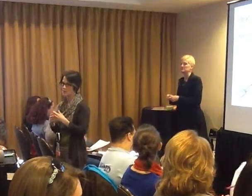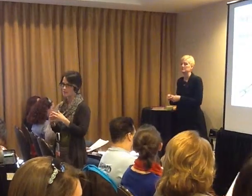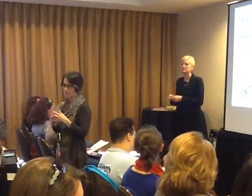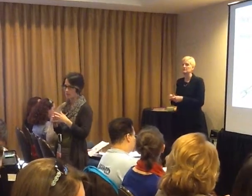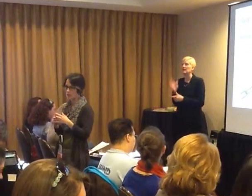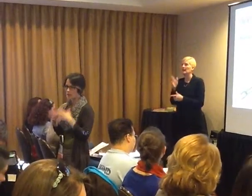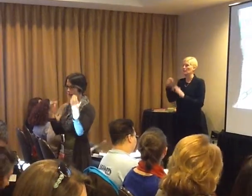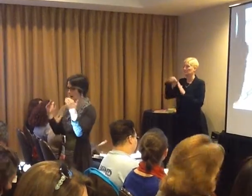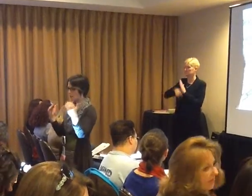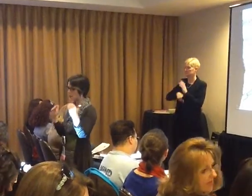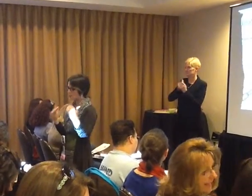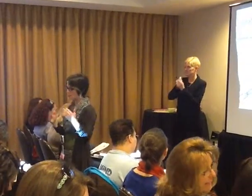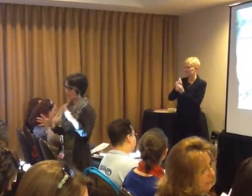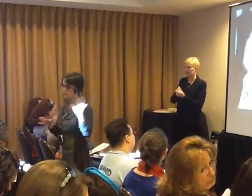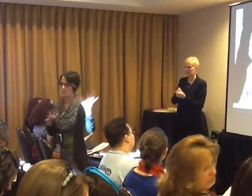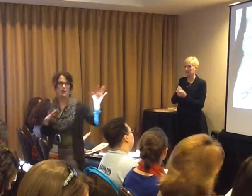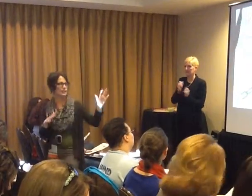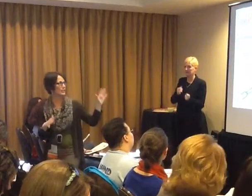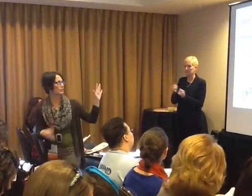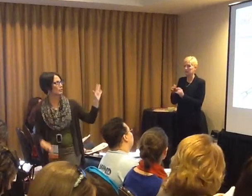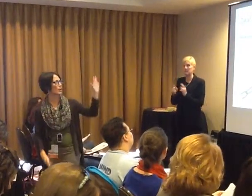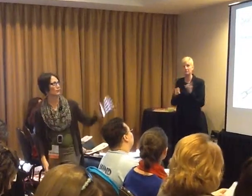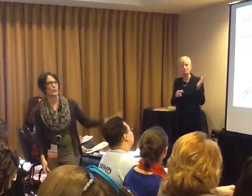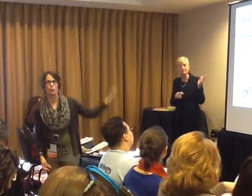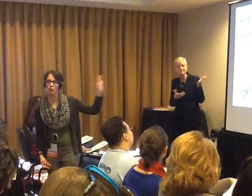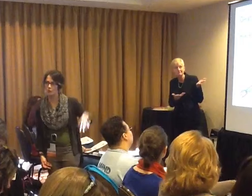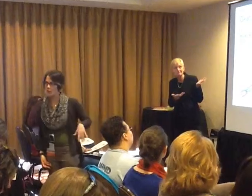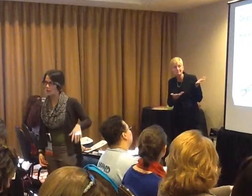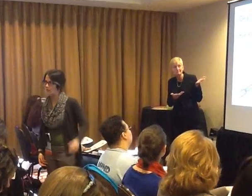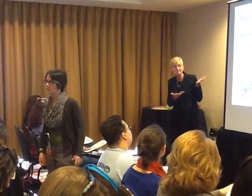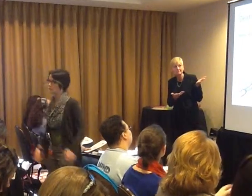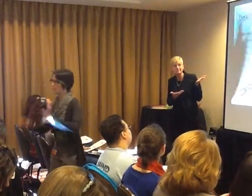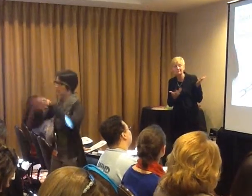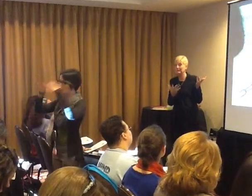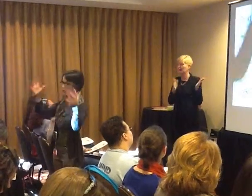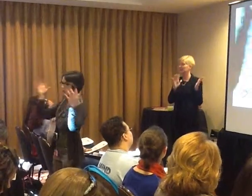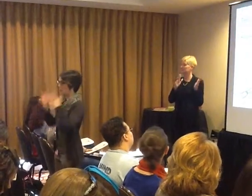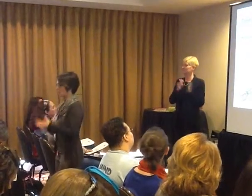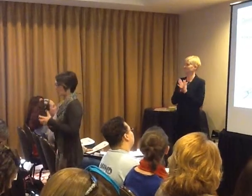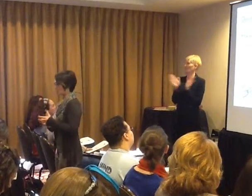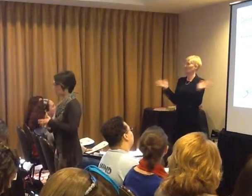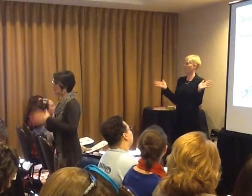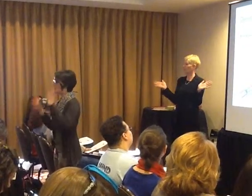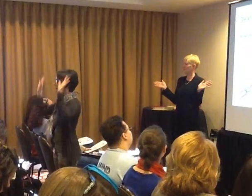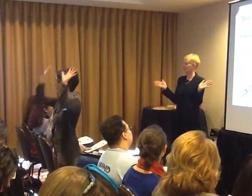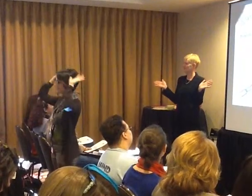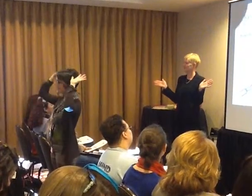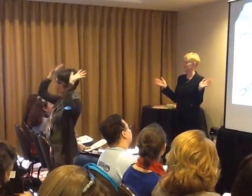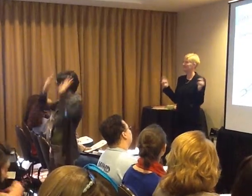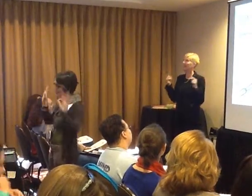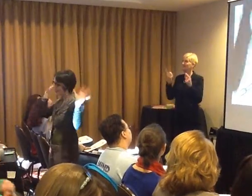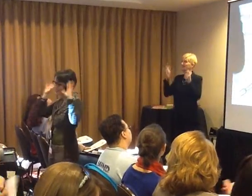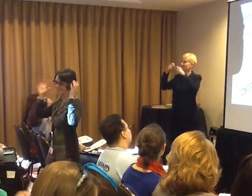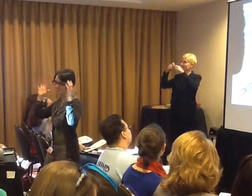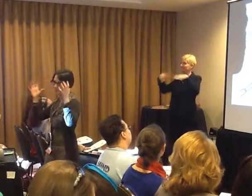more specifically individually, but I wanted to give you kind of the overall. If you're kind of a whole to part person, this